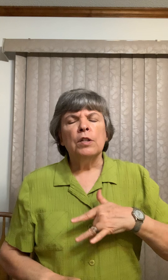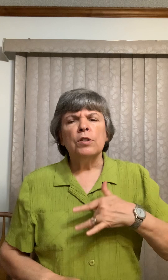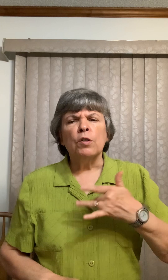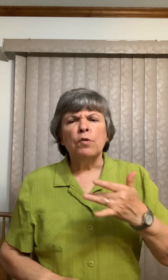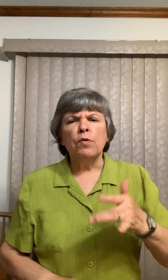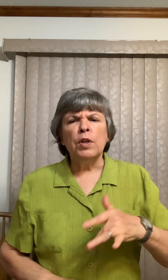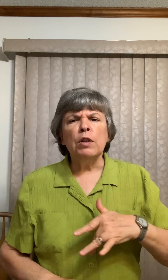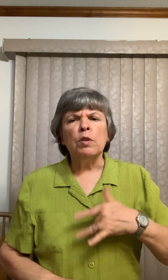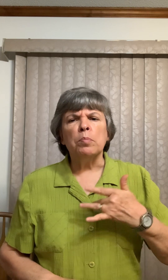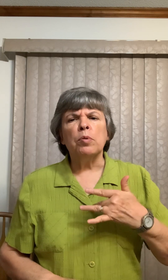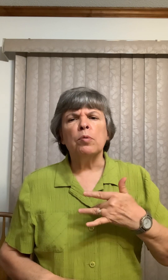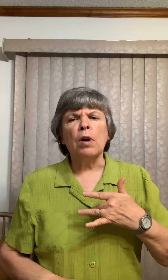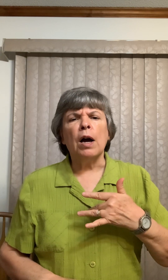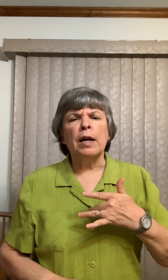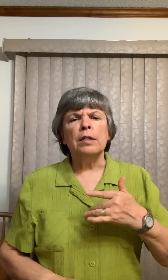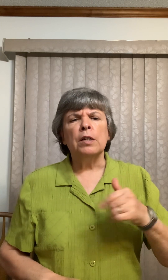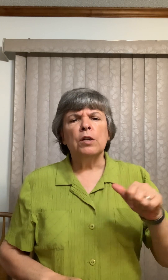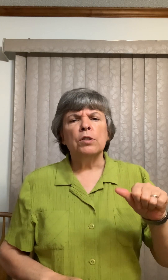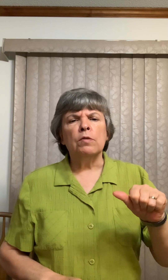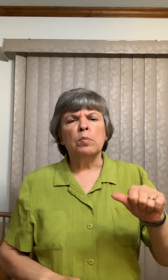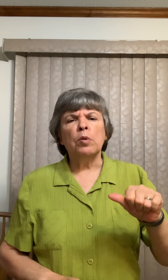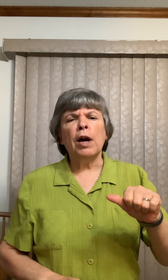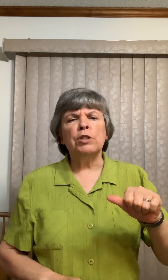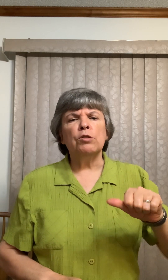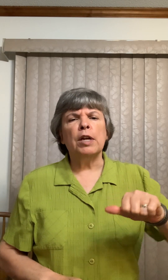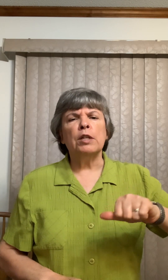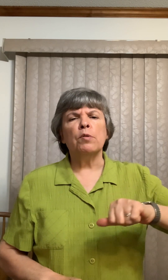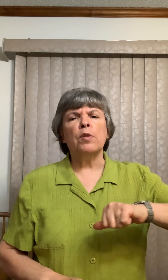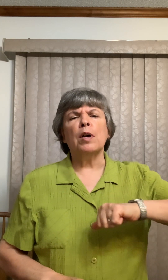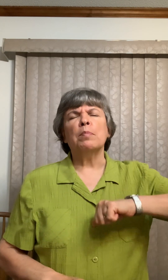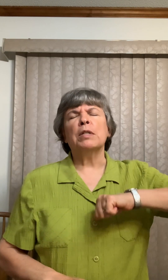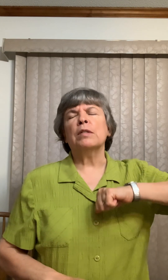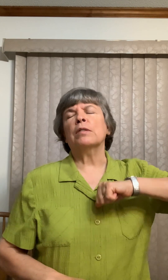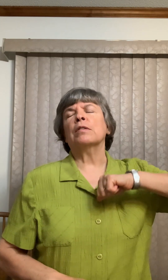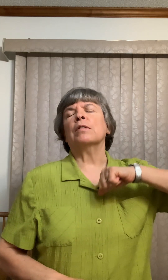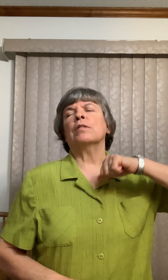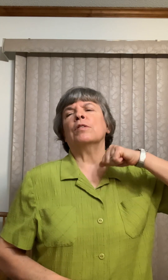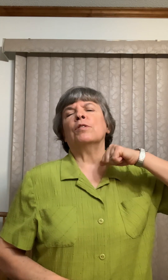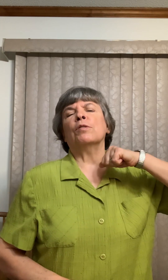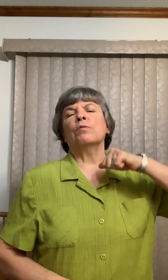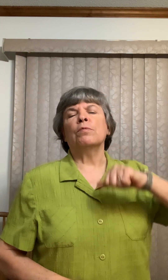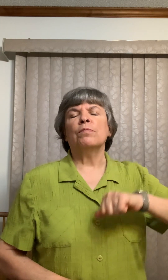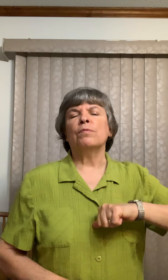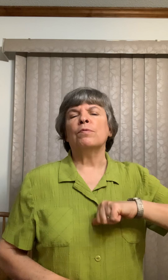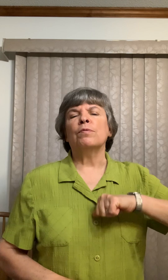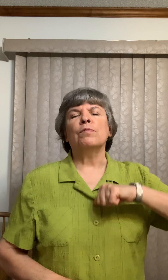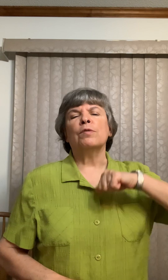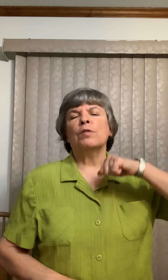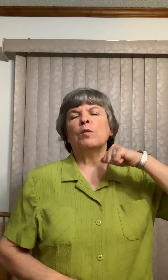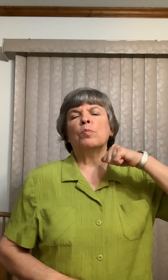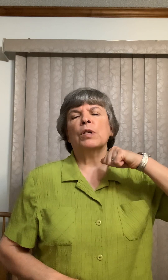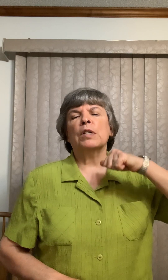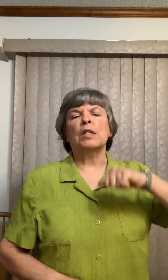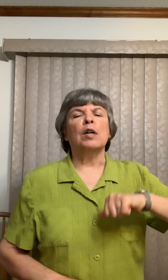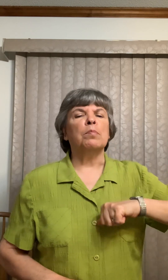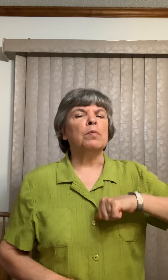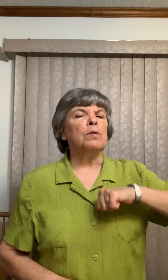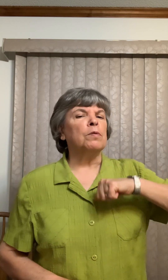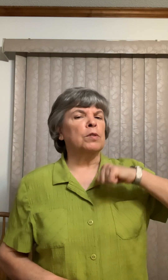So feel the pride. So for pride, you take your thumb and it's, you bring it up. It's a